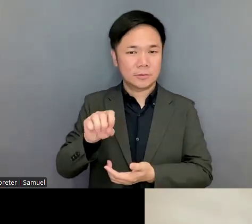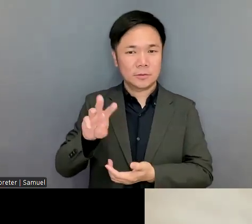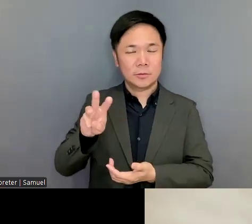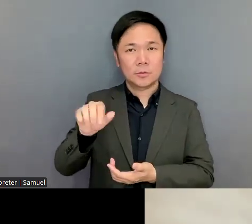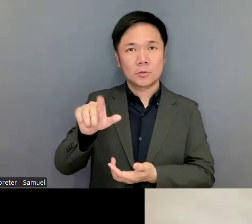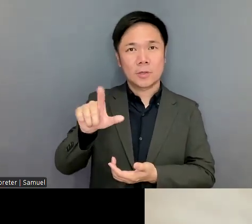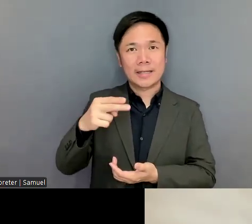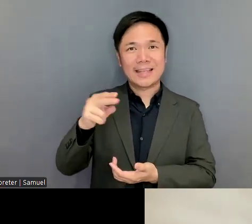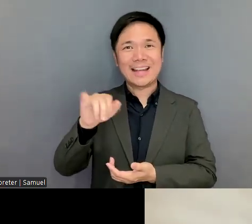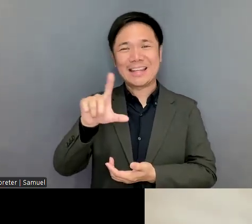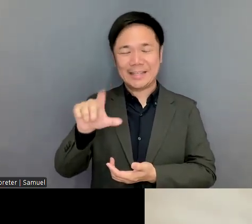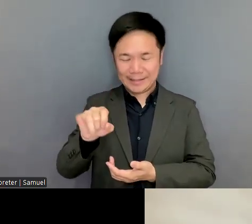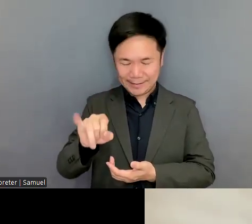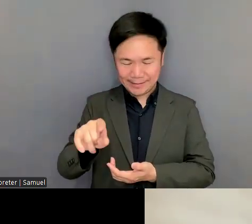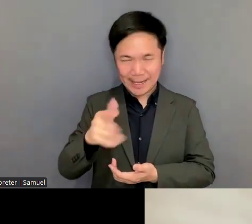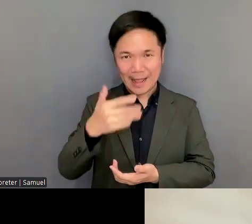this session. Thank you so much.